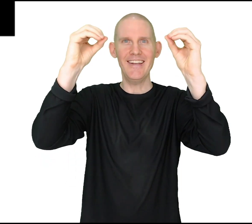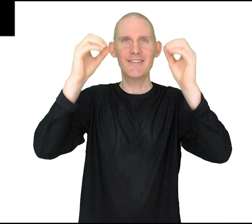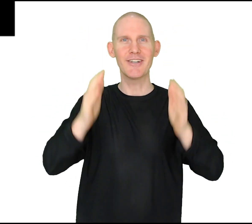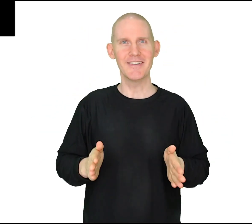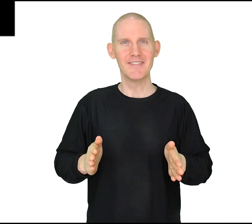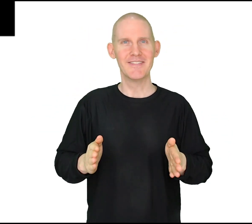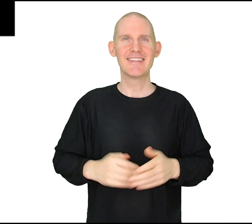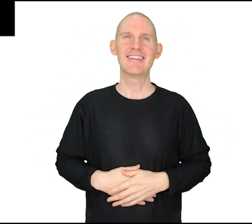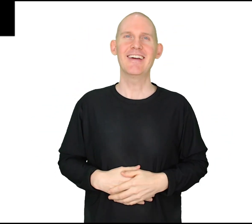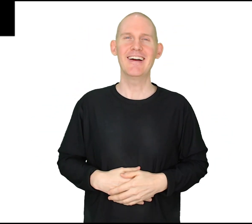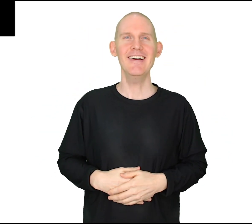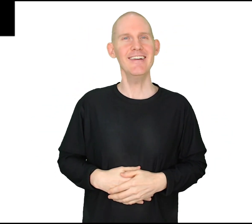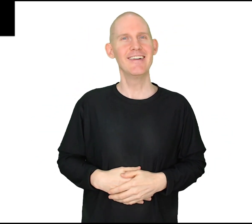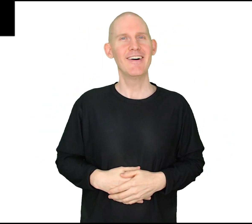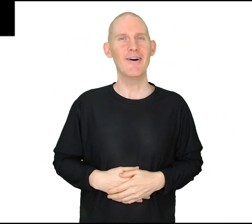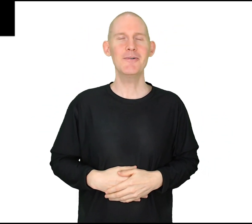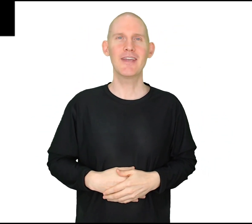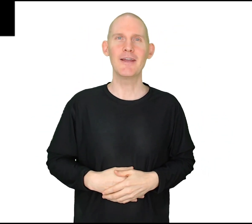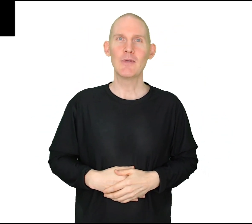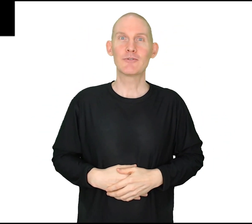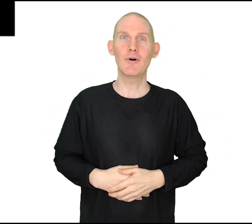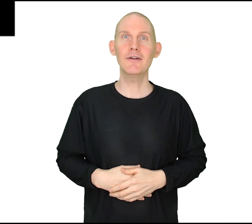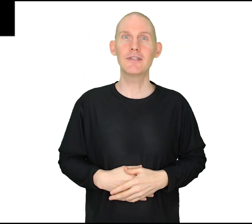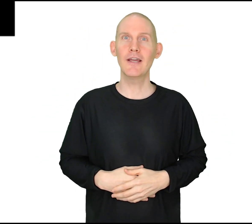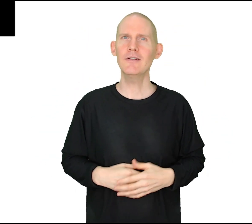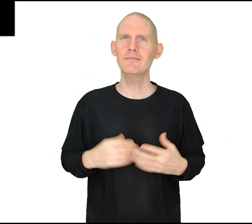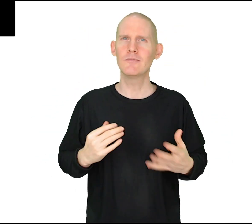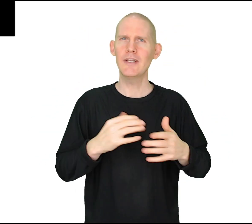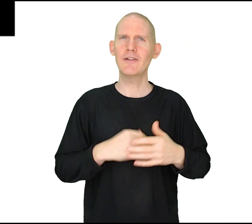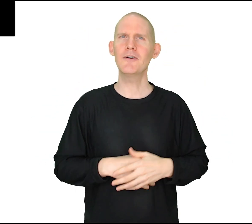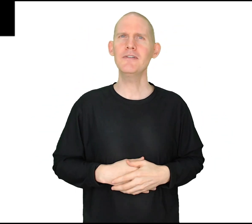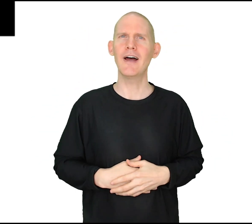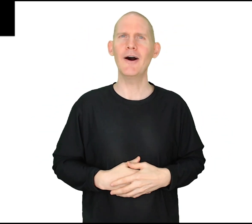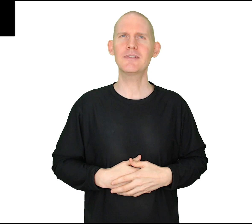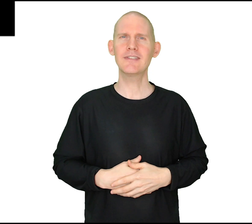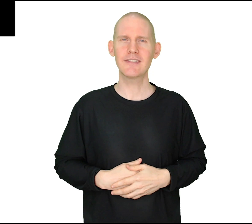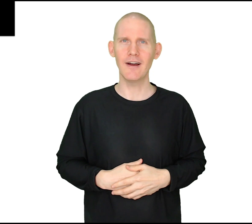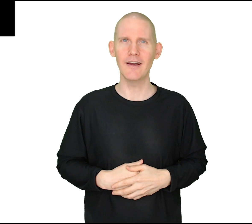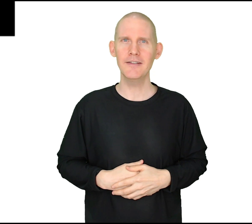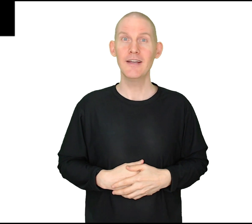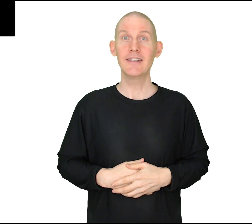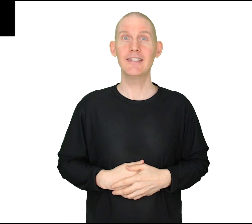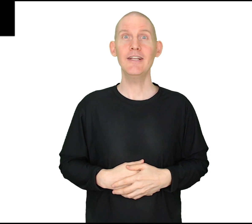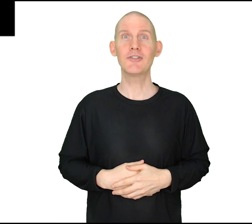teacher. Okay, so all together, we learned how to sign teacher.